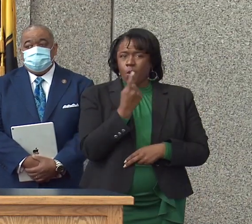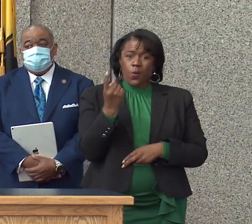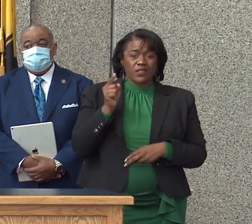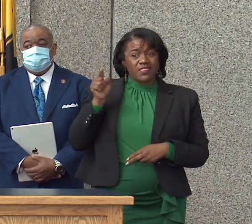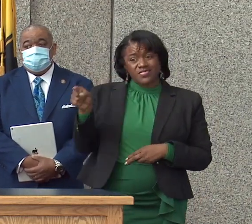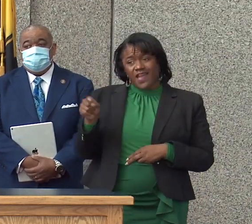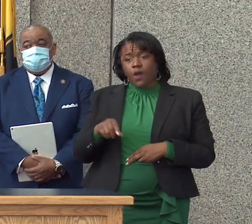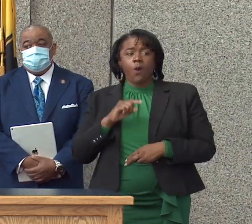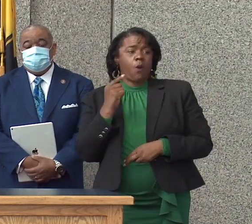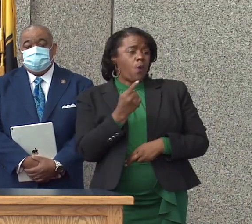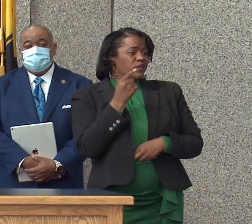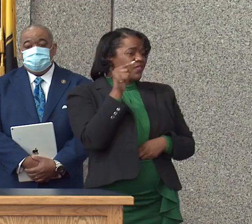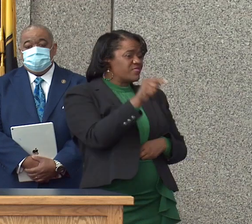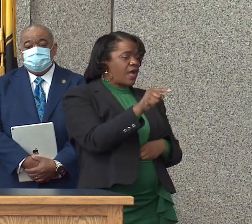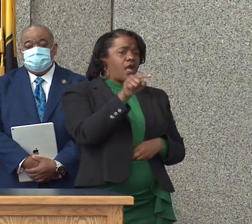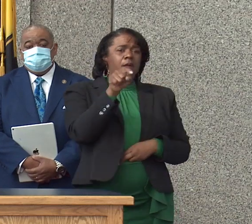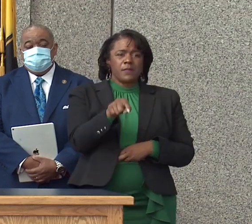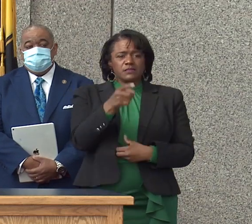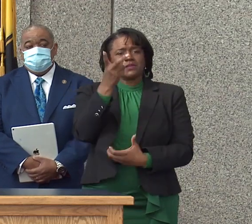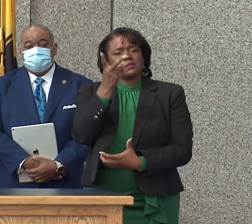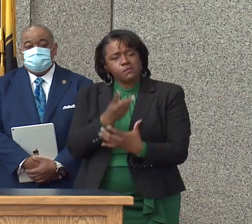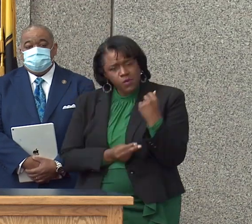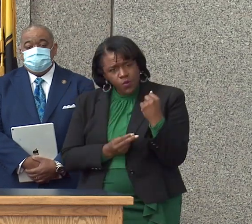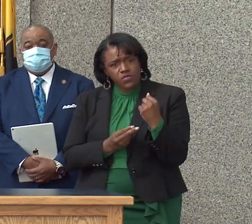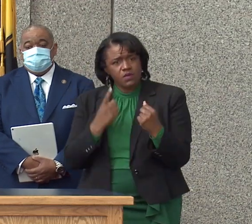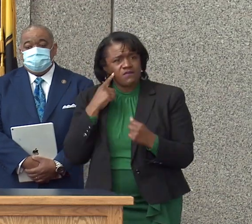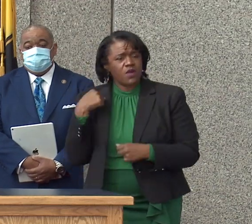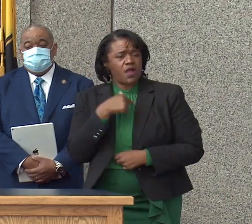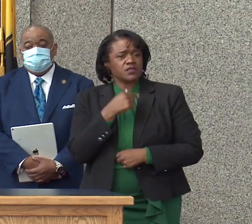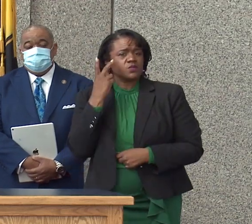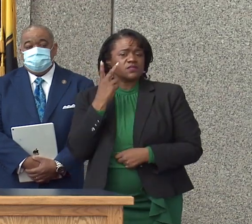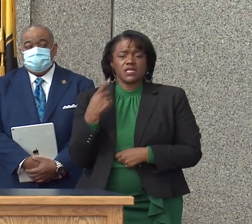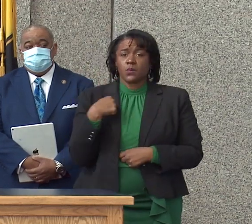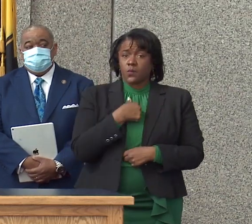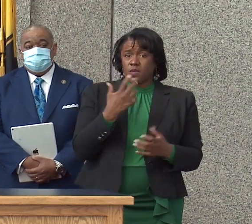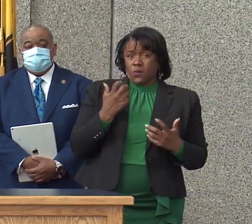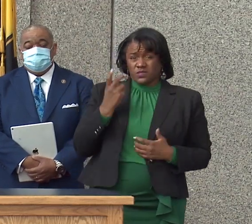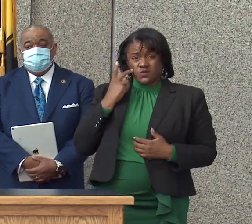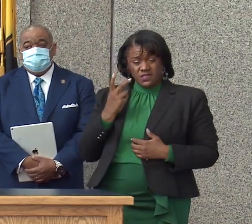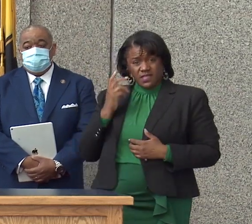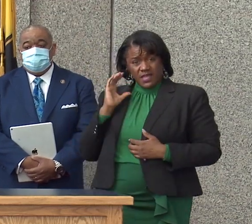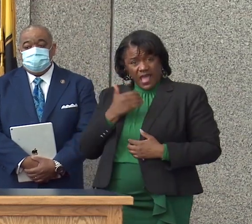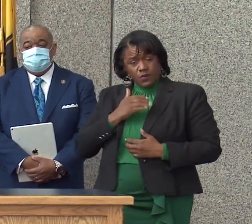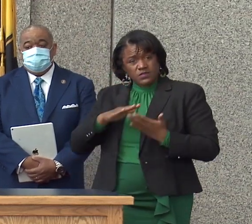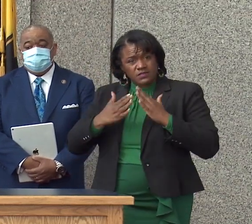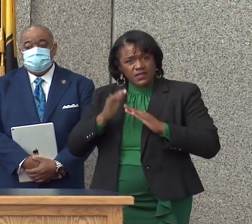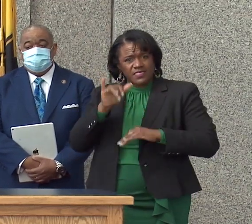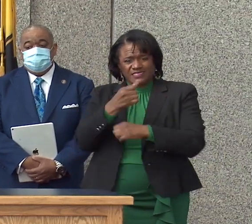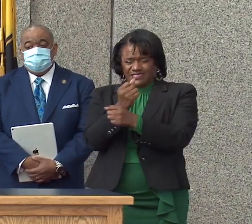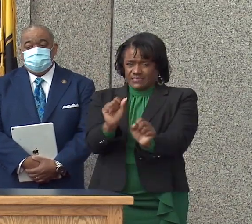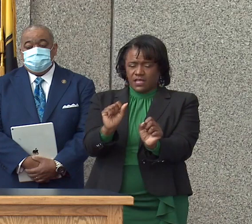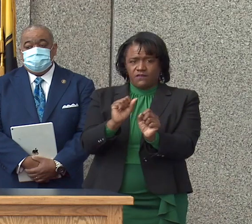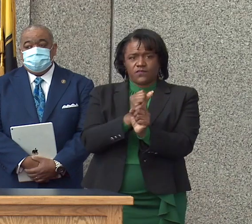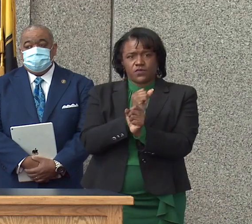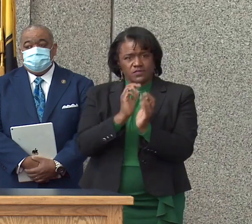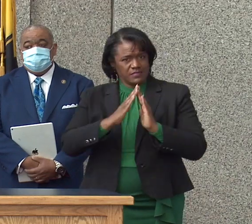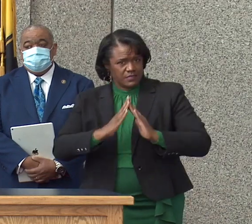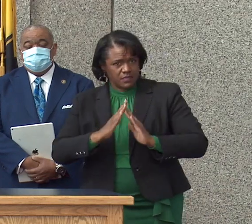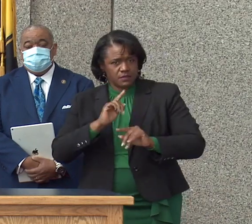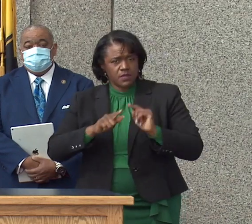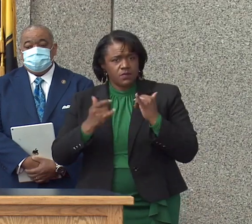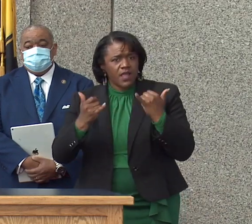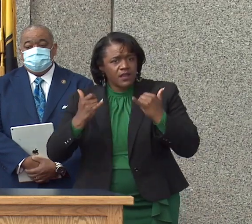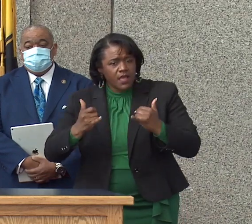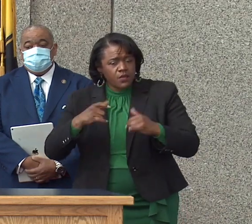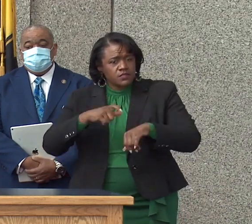or, it has to be a both in order for us to see what we want to see in our city, and that's a safer city. But it is time